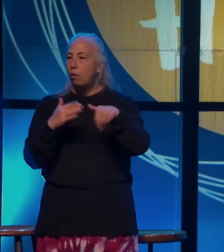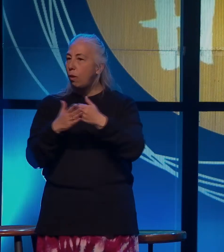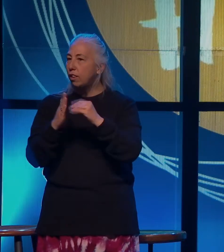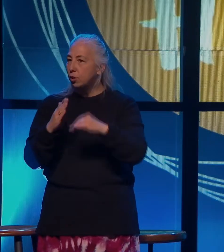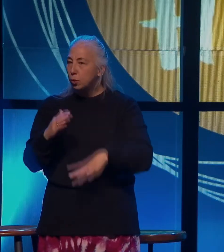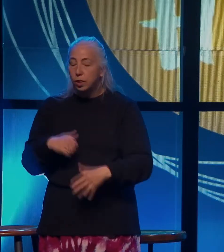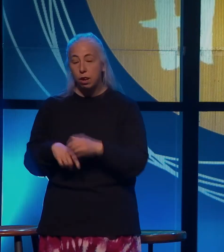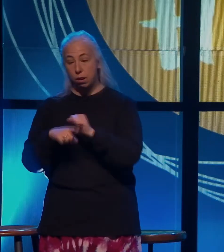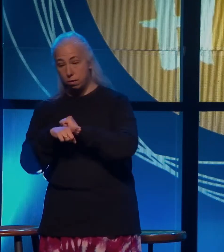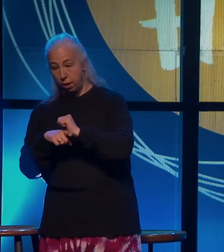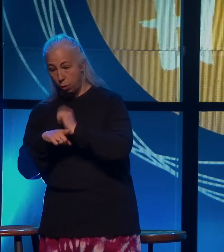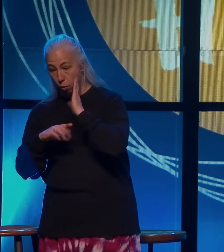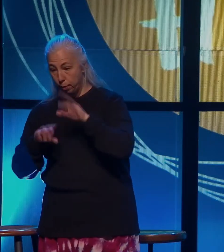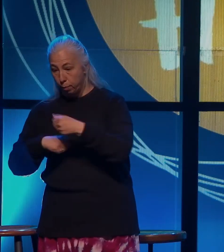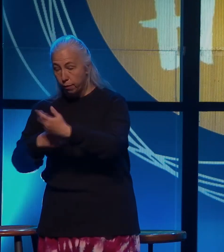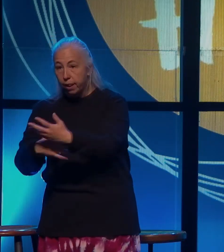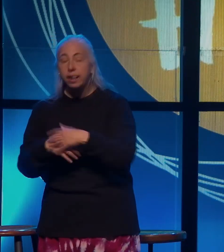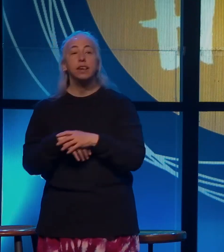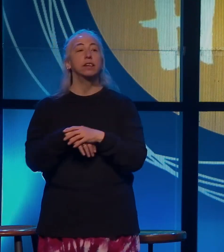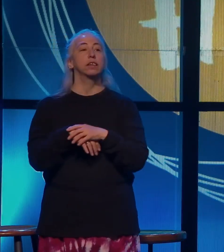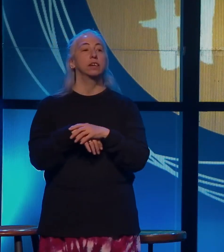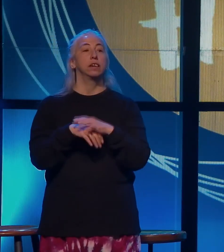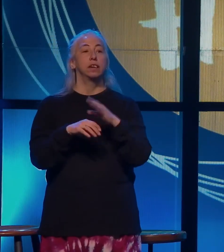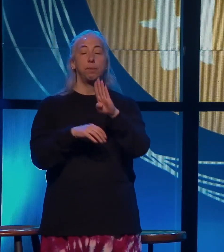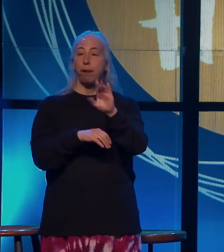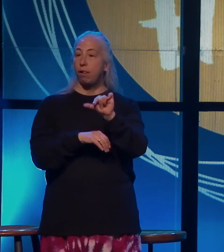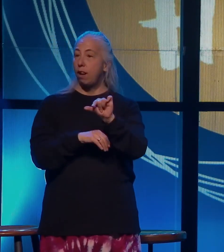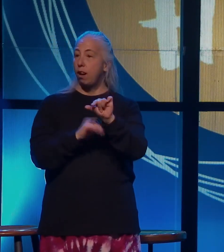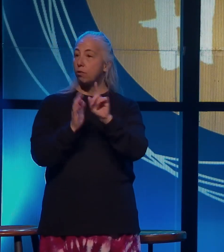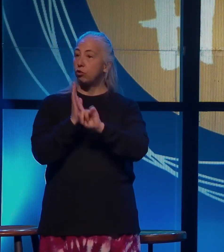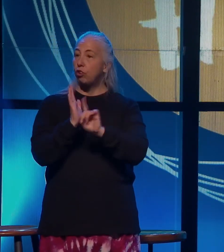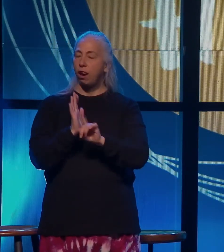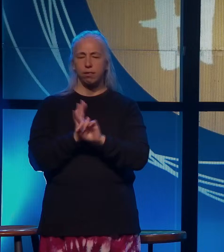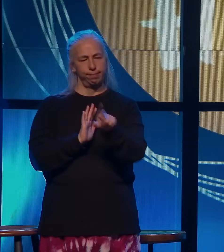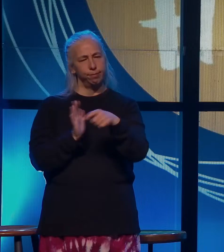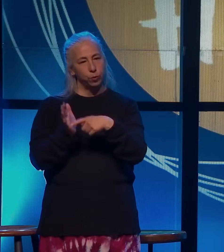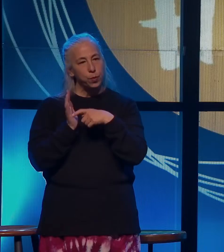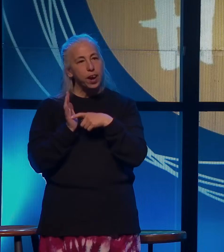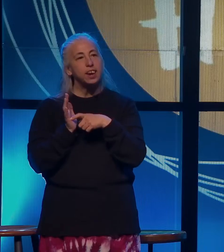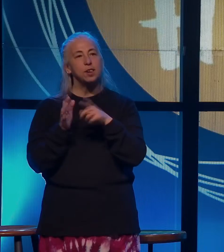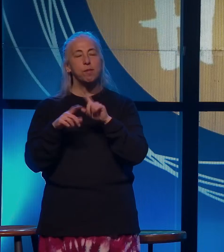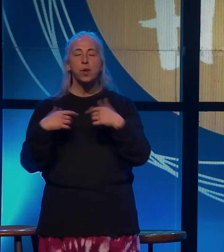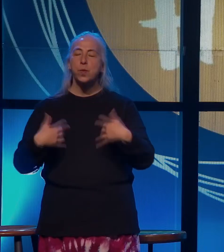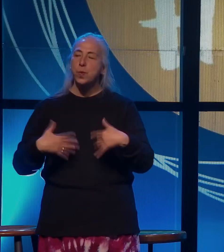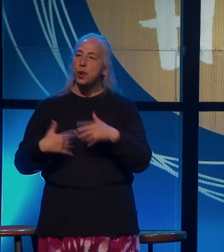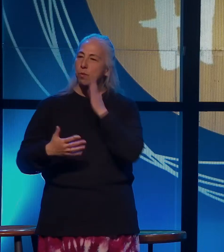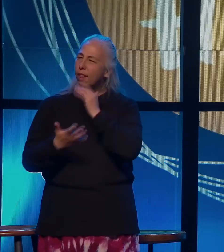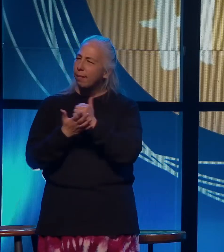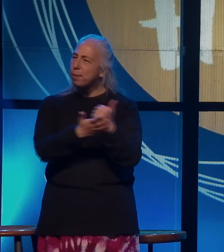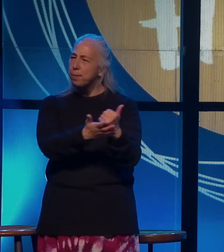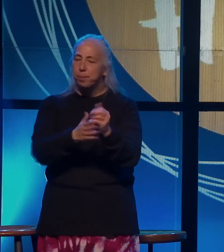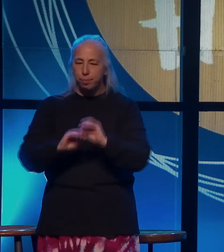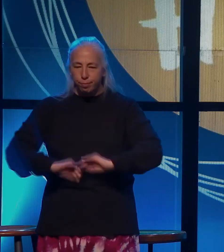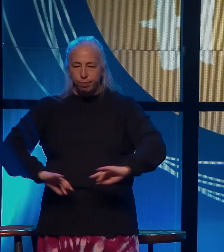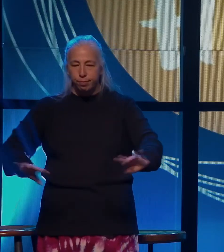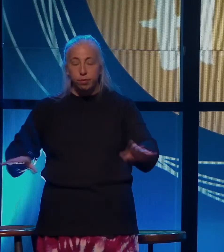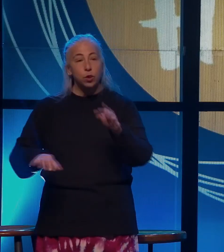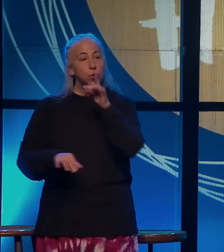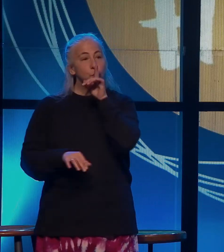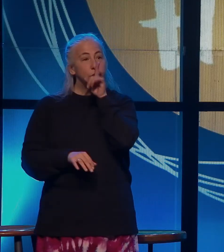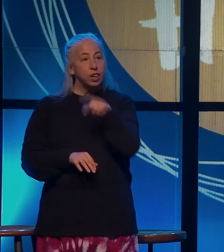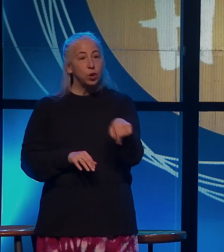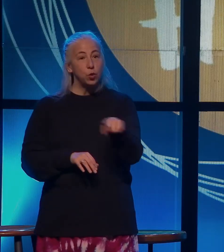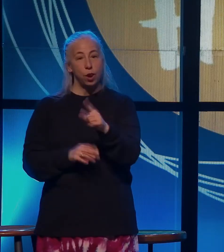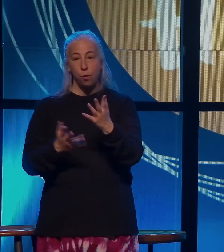are provided, and a background check is required. And now, if you are willing to help us grow peacemakers from the